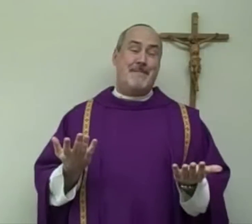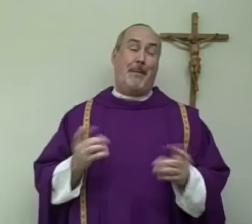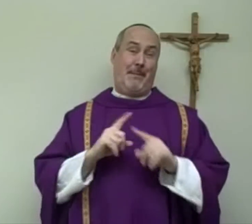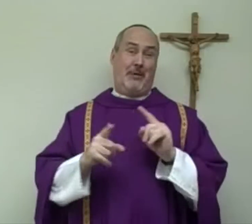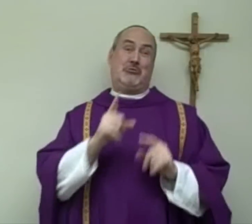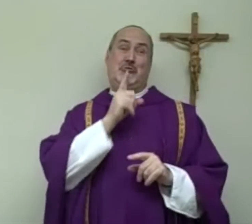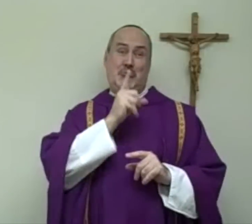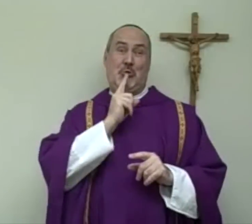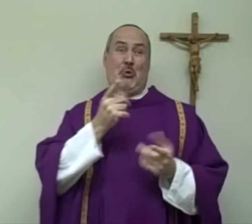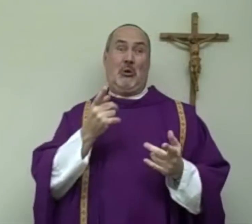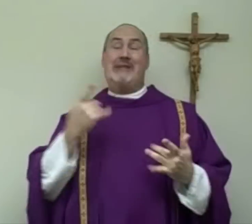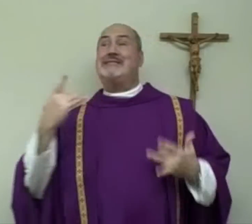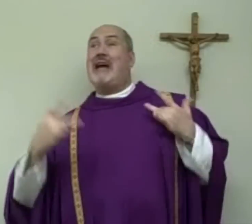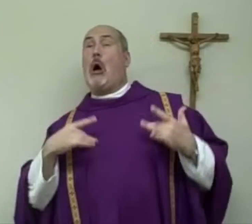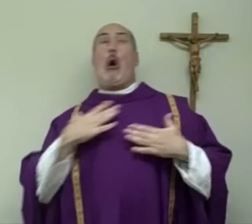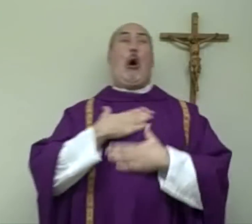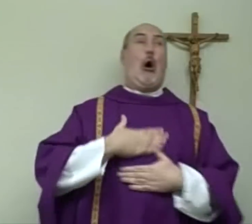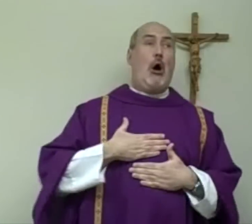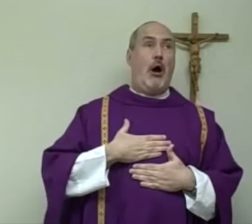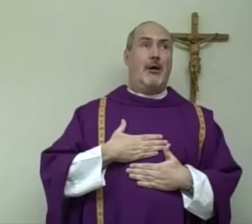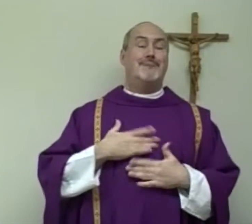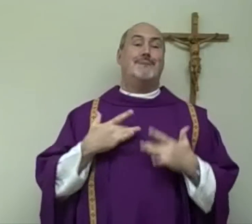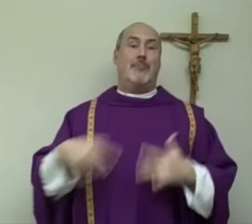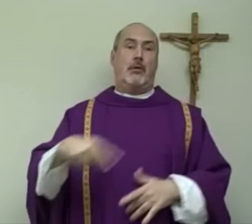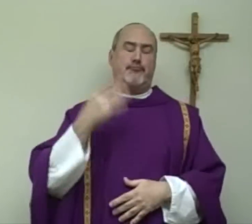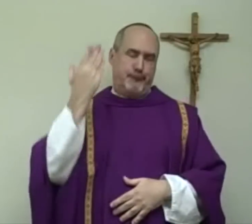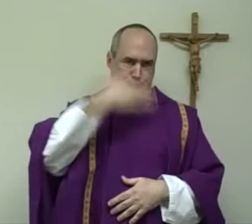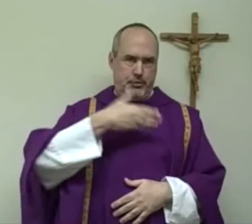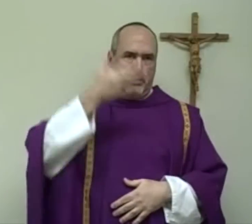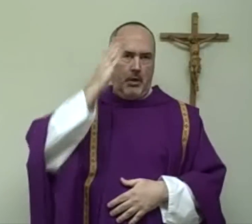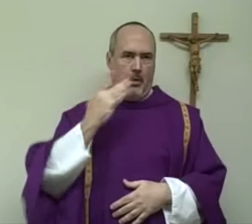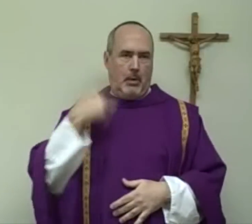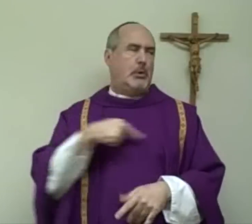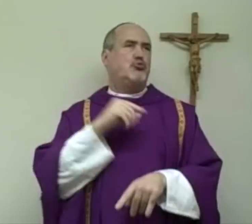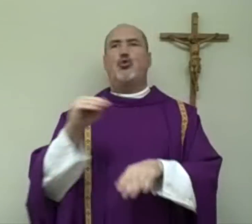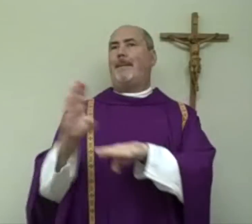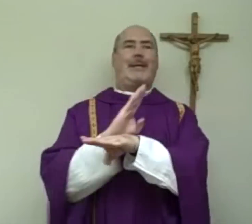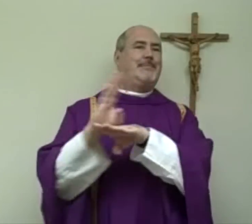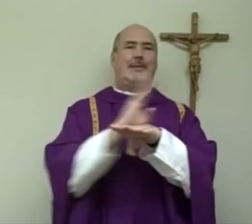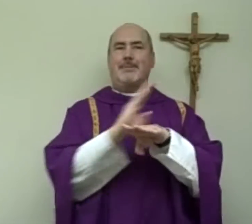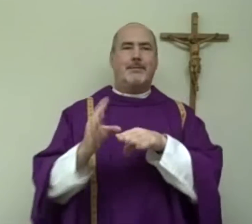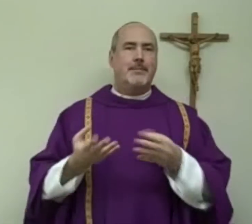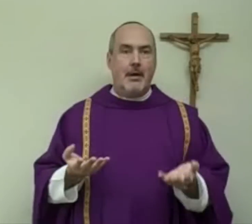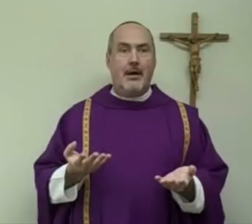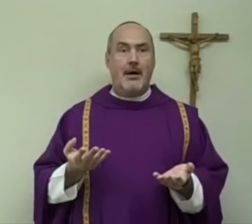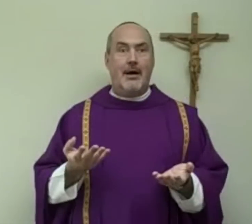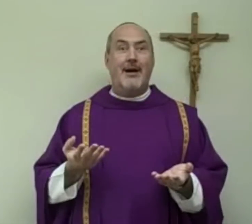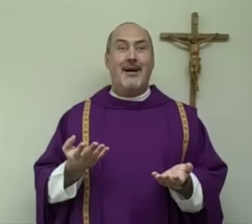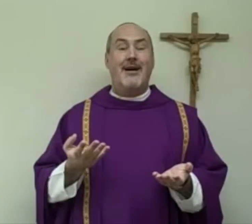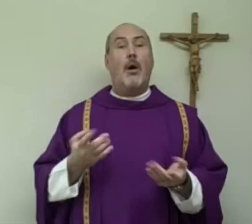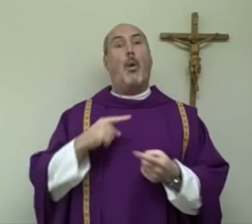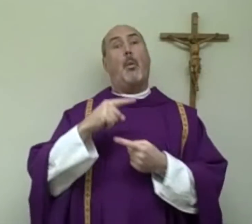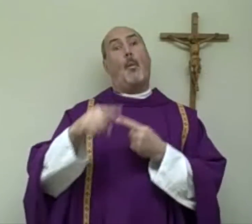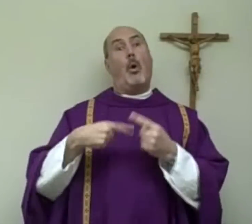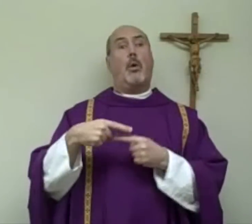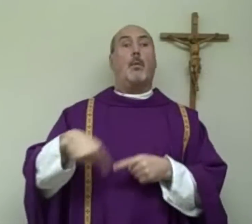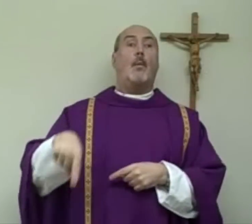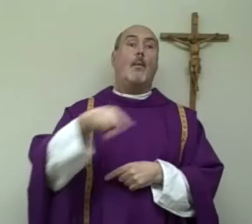fun and enjoy ourselves. But to be honest, when we're doing that, we're too busy to think about God and we lose sight of